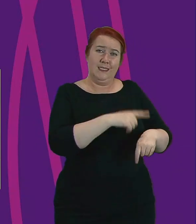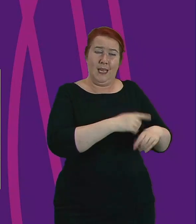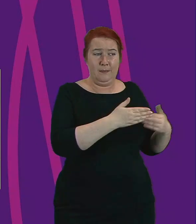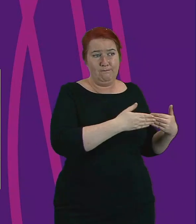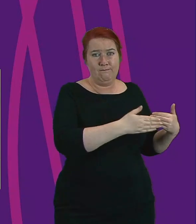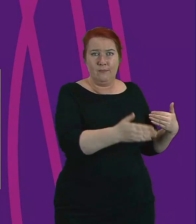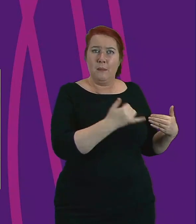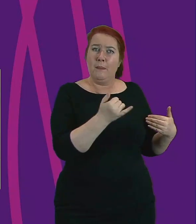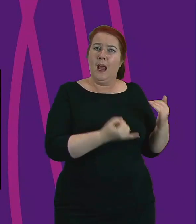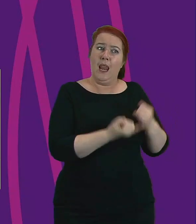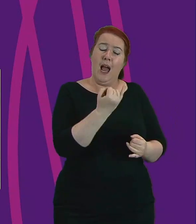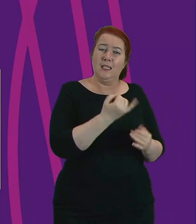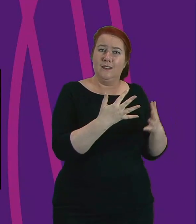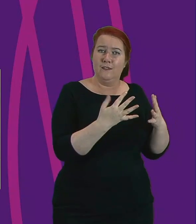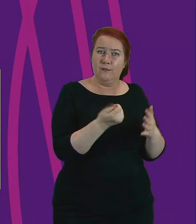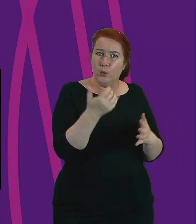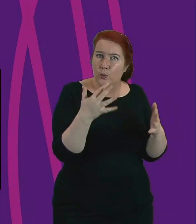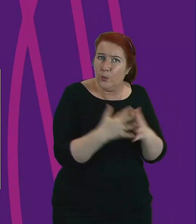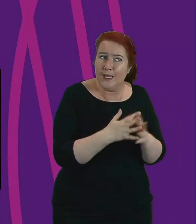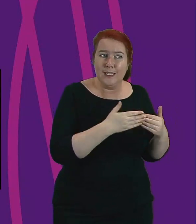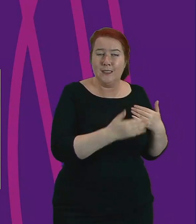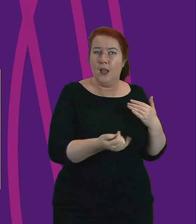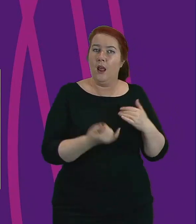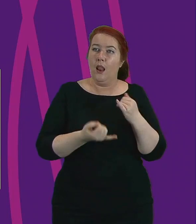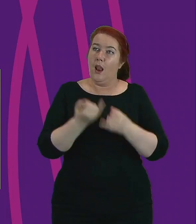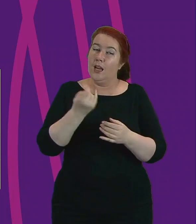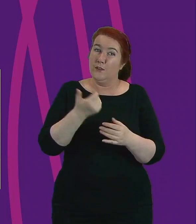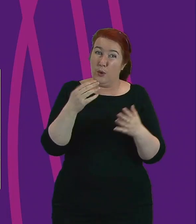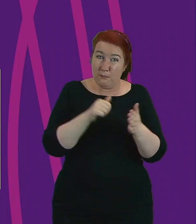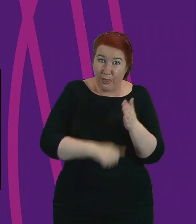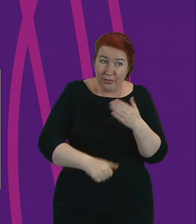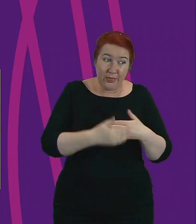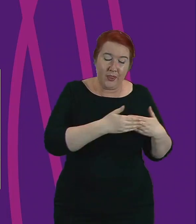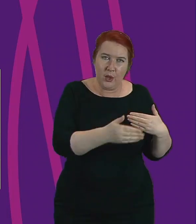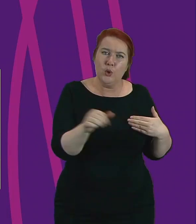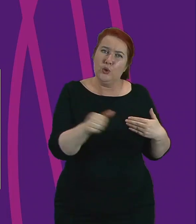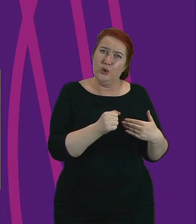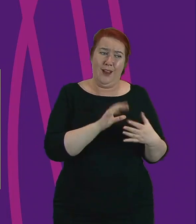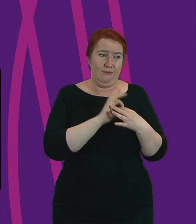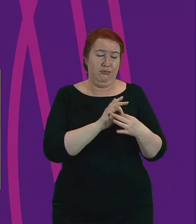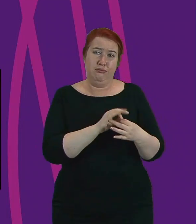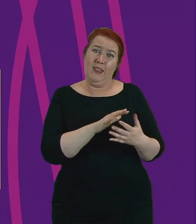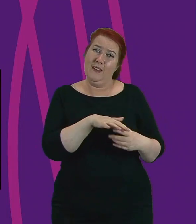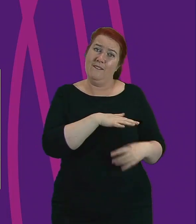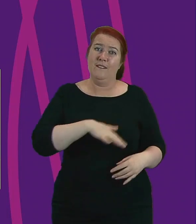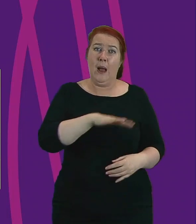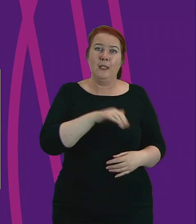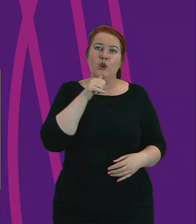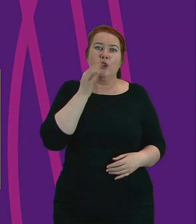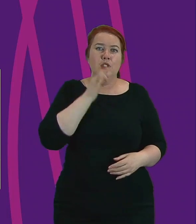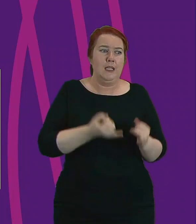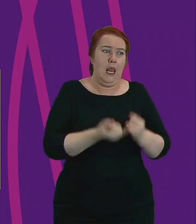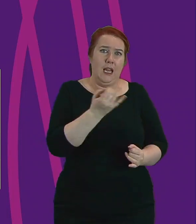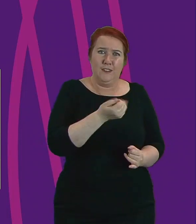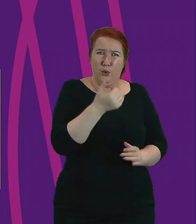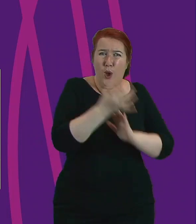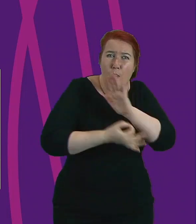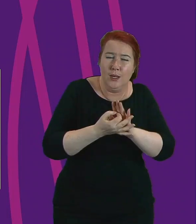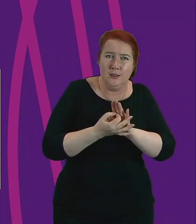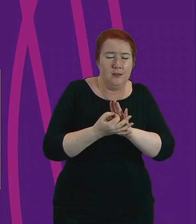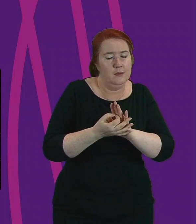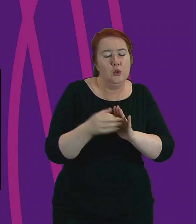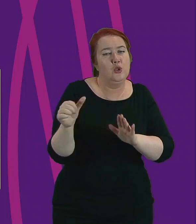final weeks, perhaps the final months, and are able to have access to their family members, not just in their final minutes or hours. And I think that's